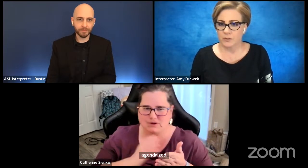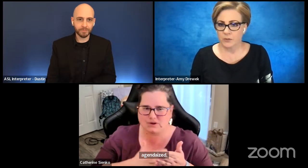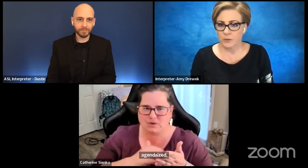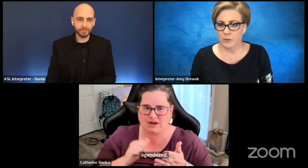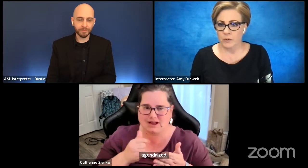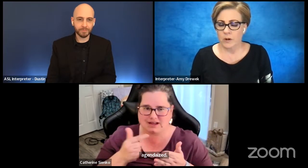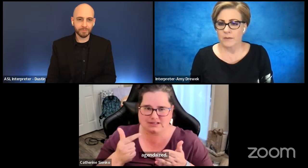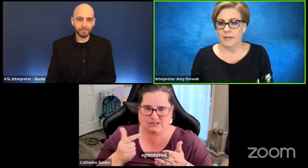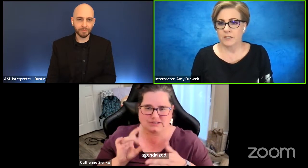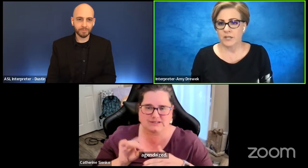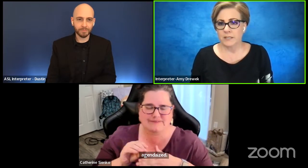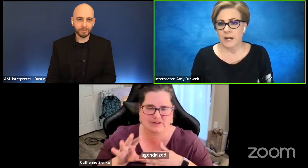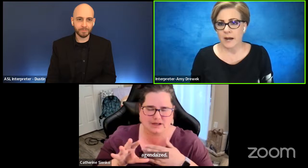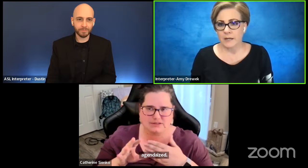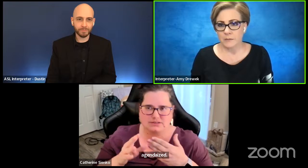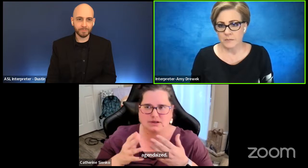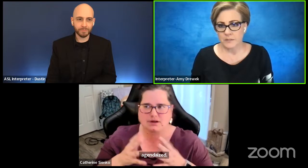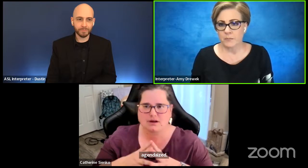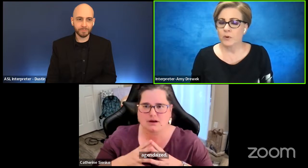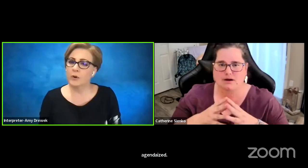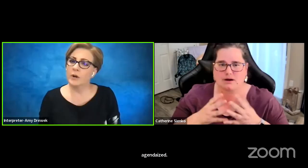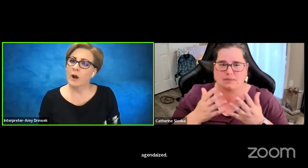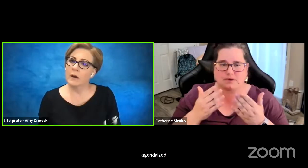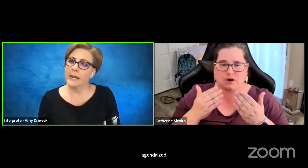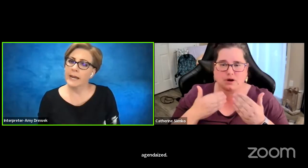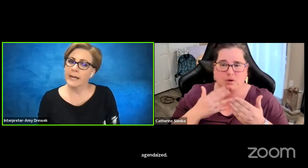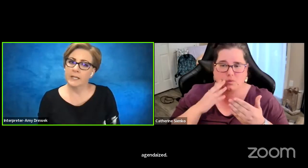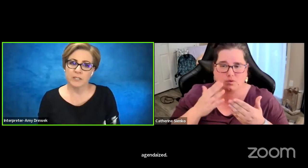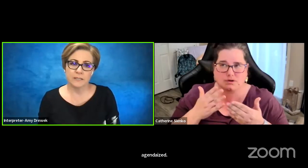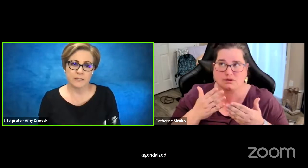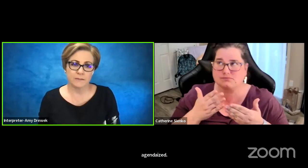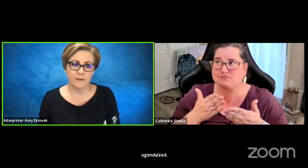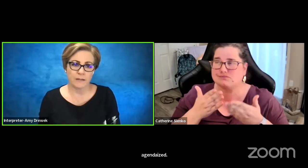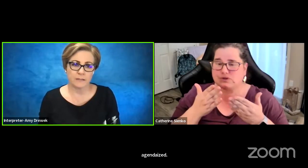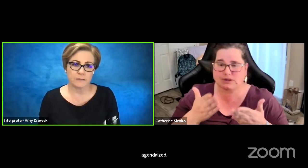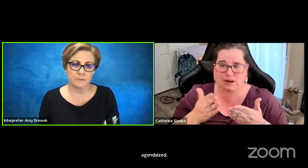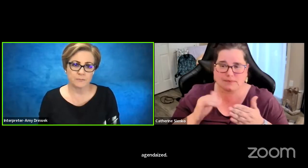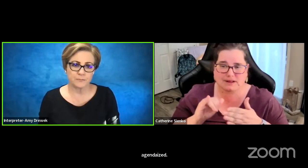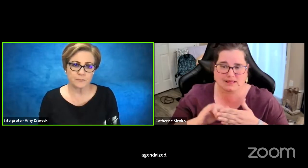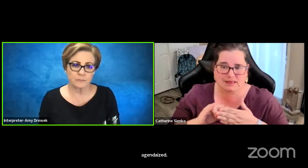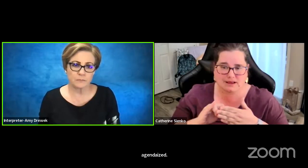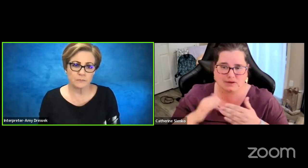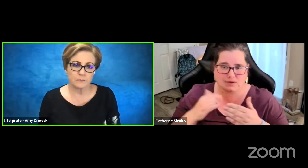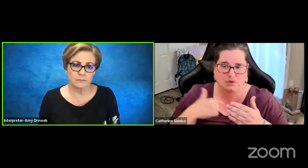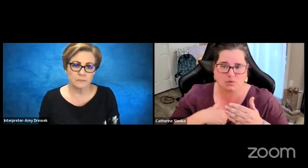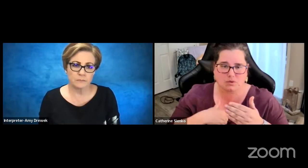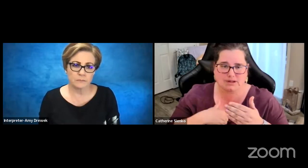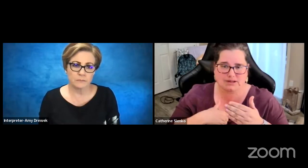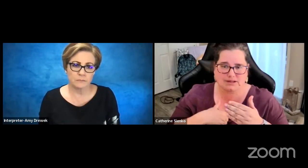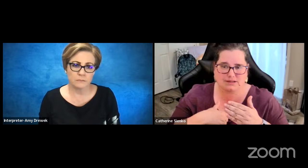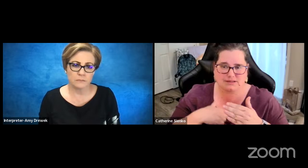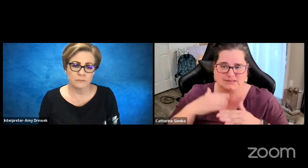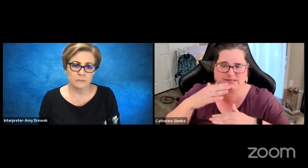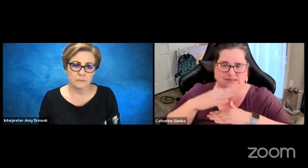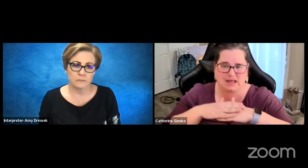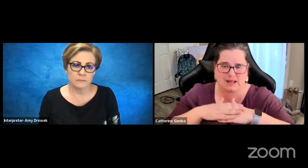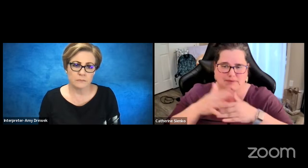Let's move back to the agenda items for our AAG's advice.